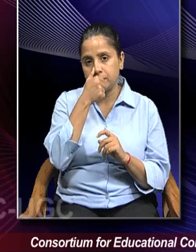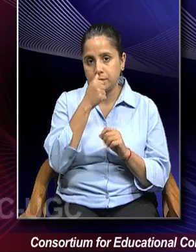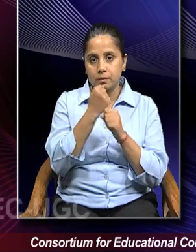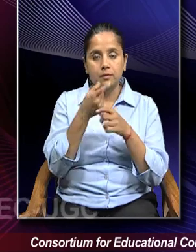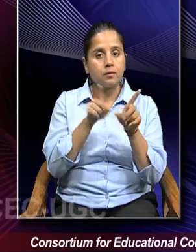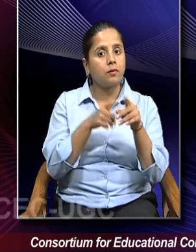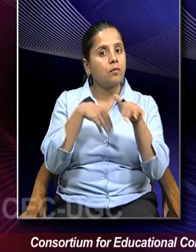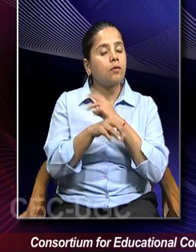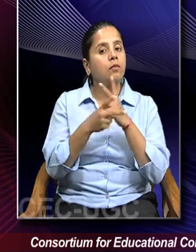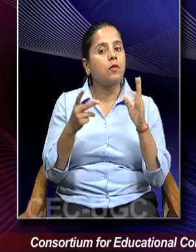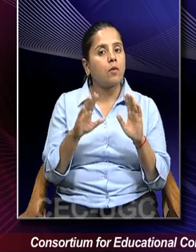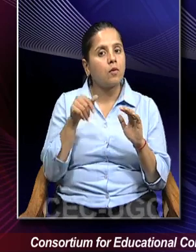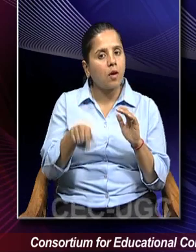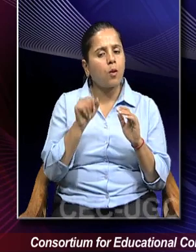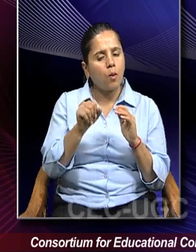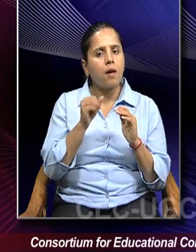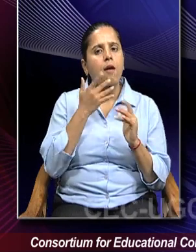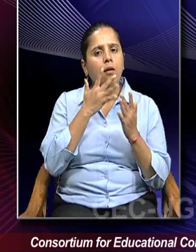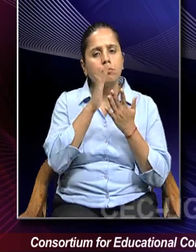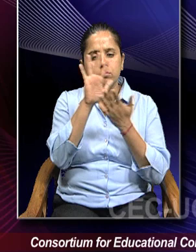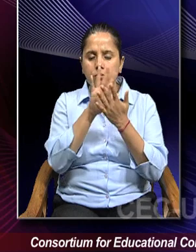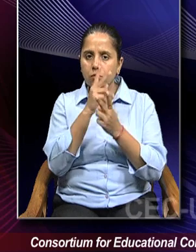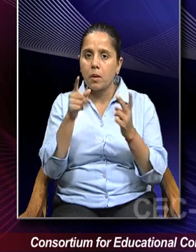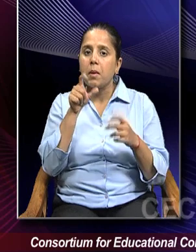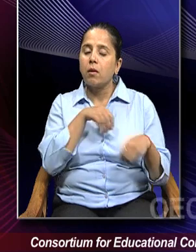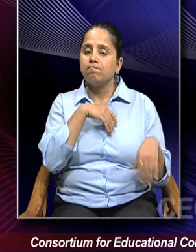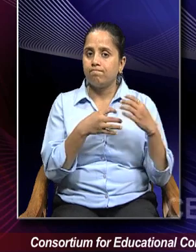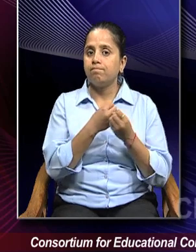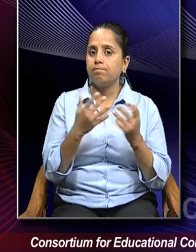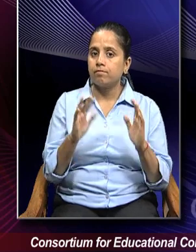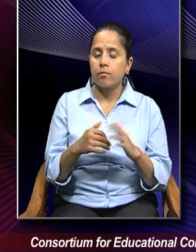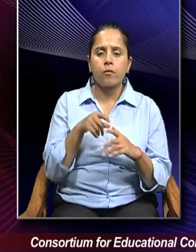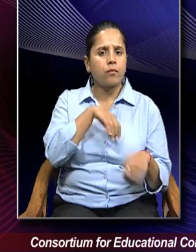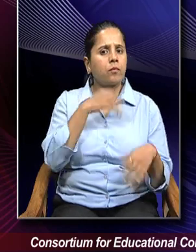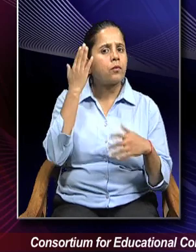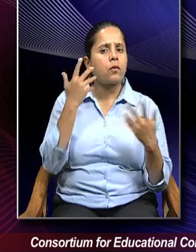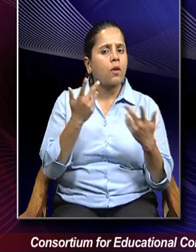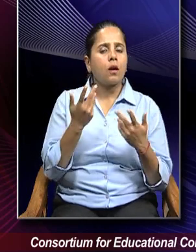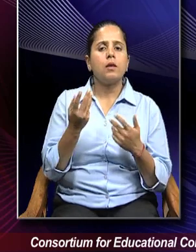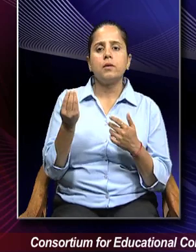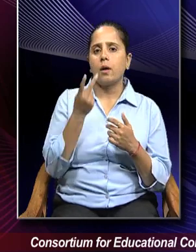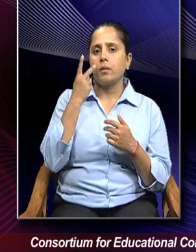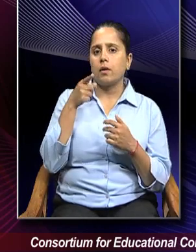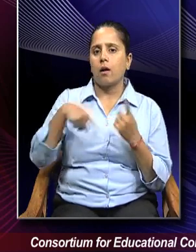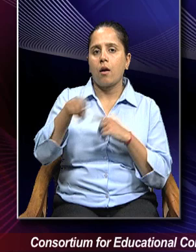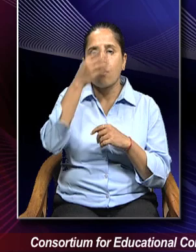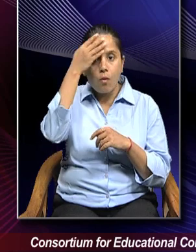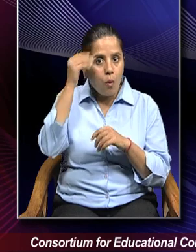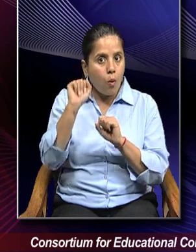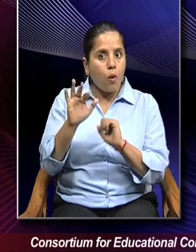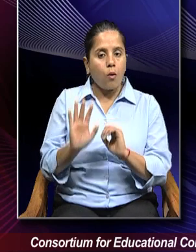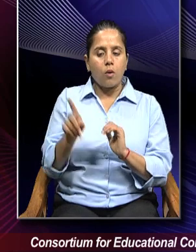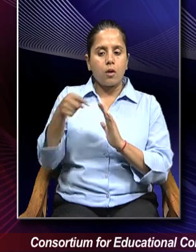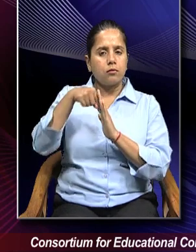different shades where people are struggling, and why they are struggling, because somehow they are forgetting the